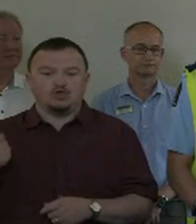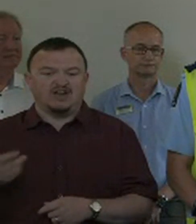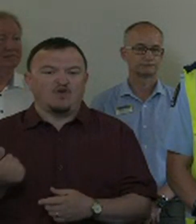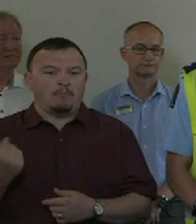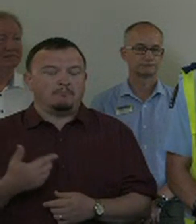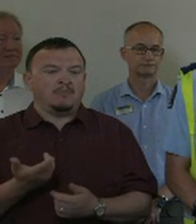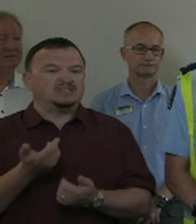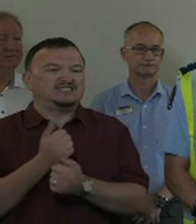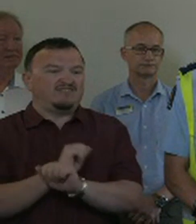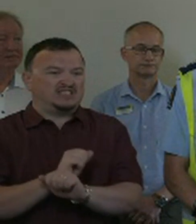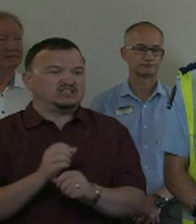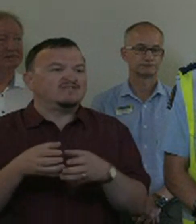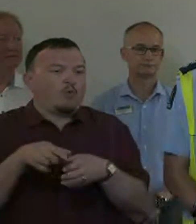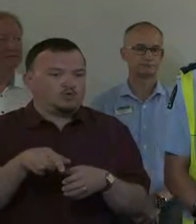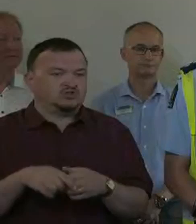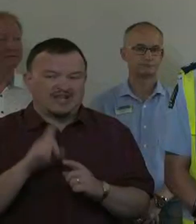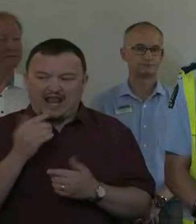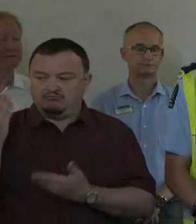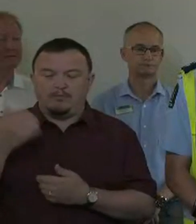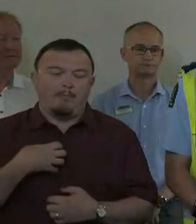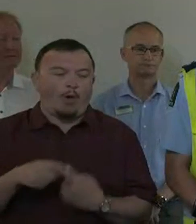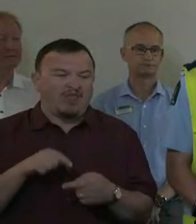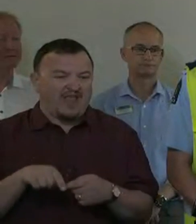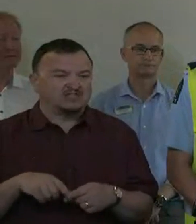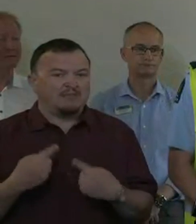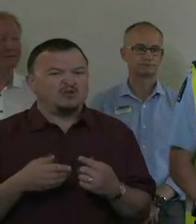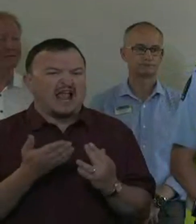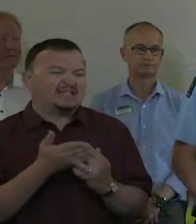to the limited access that's being provided.